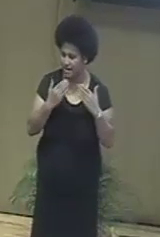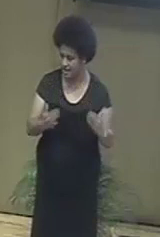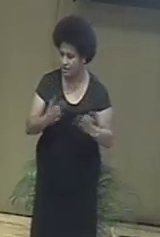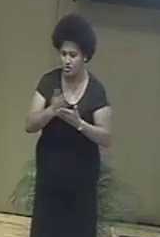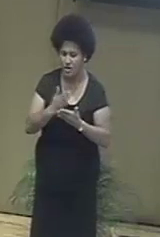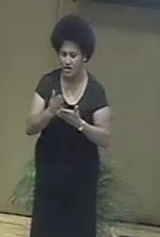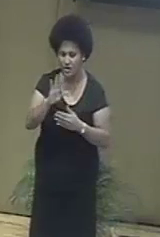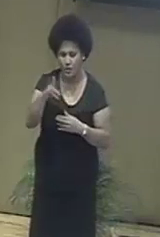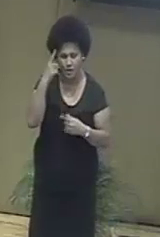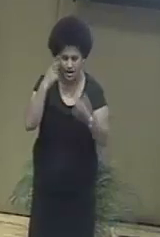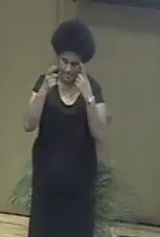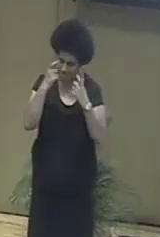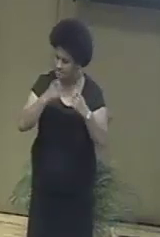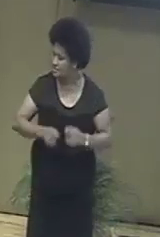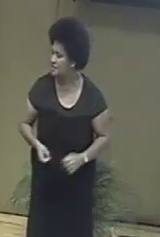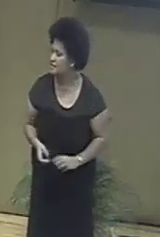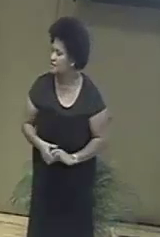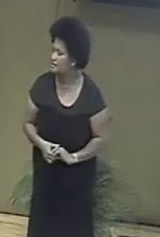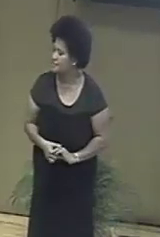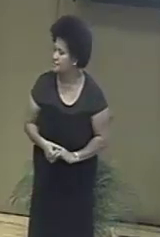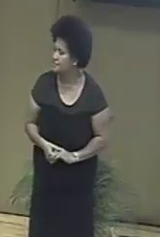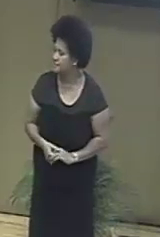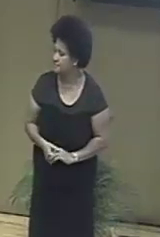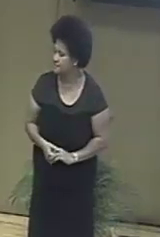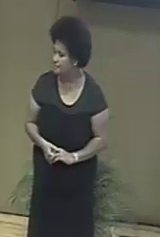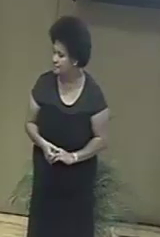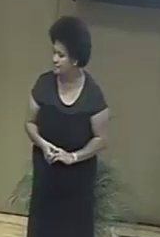much for sharing your insights with us.